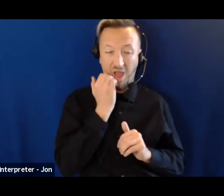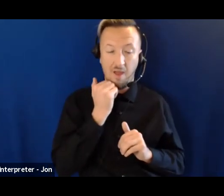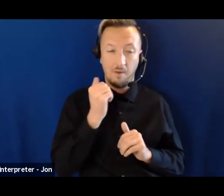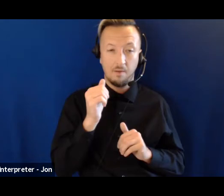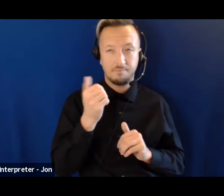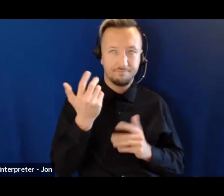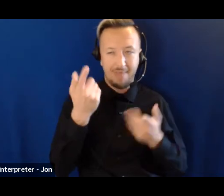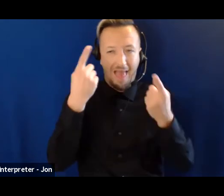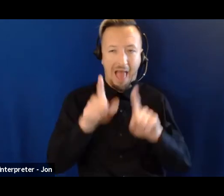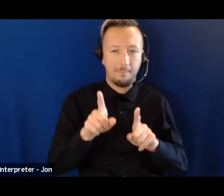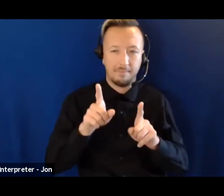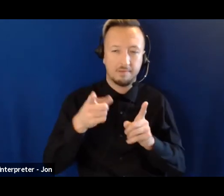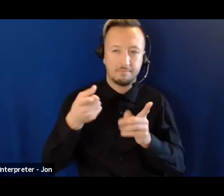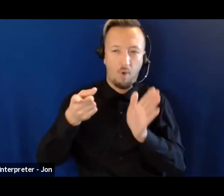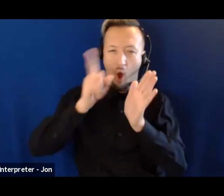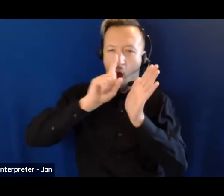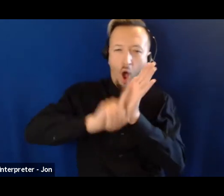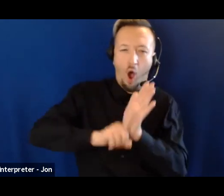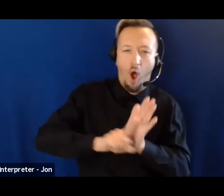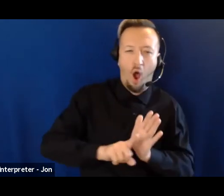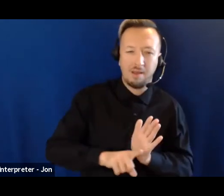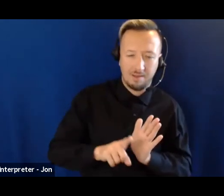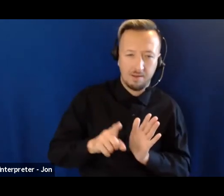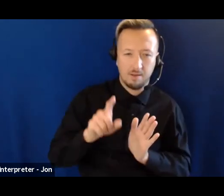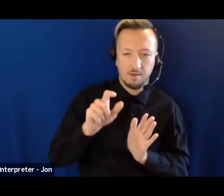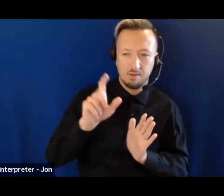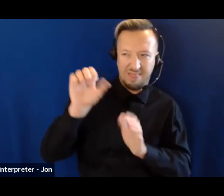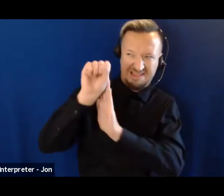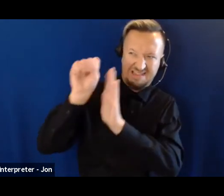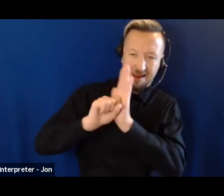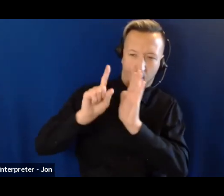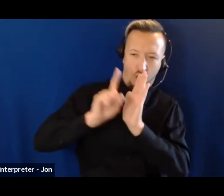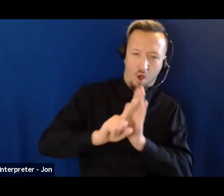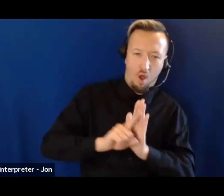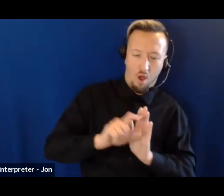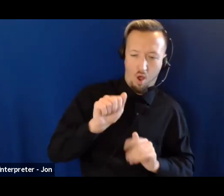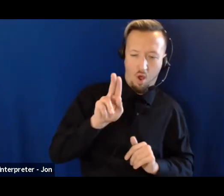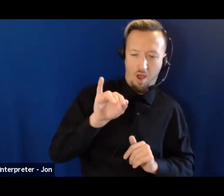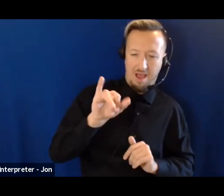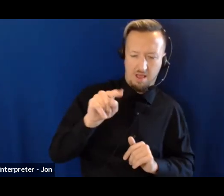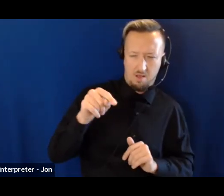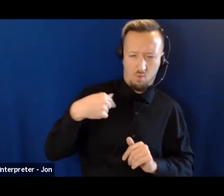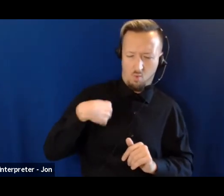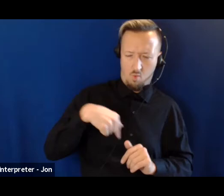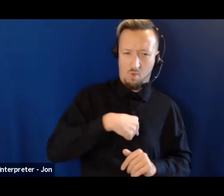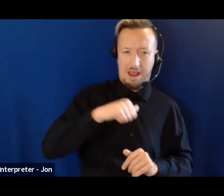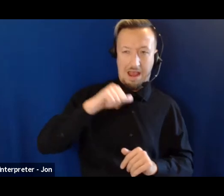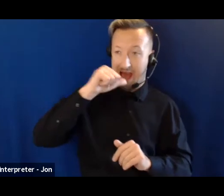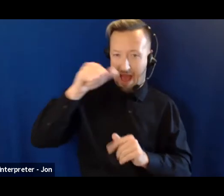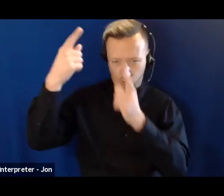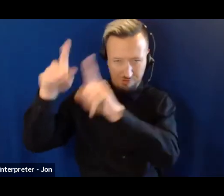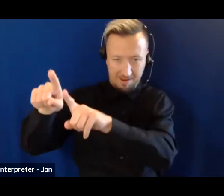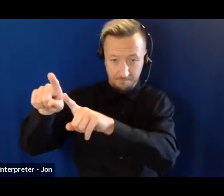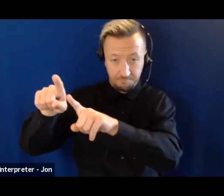auditing challenges with the state and we didn't agree with them. But it turns out you cannot. You